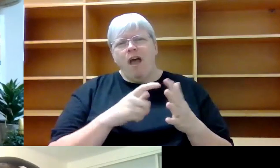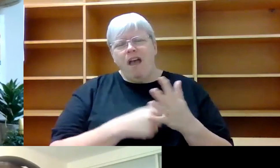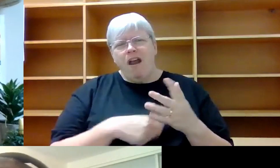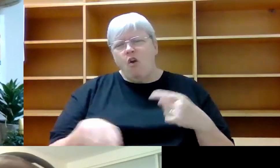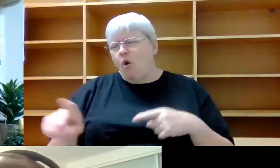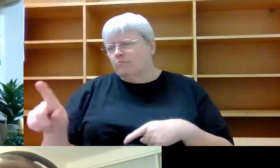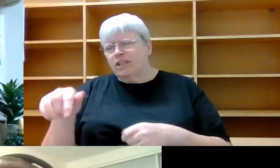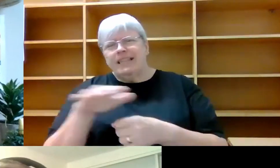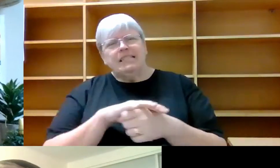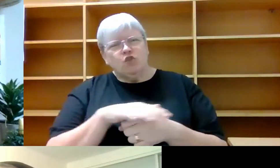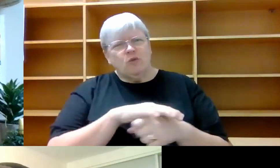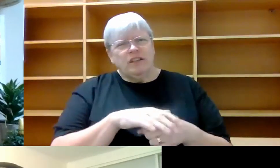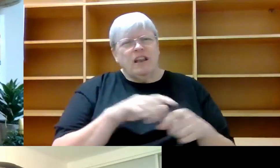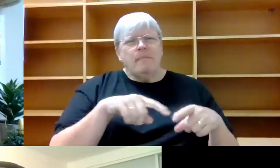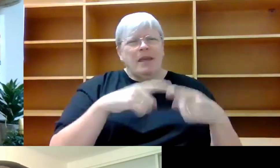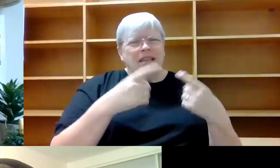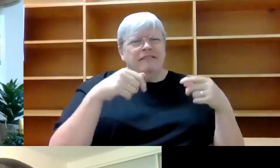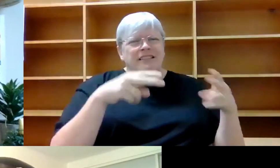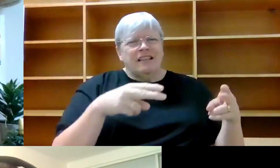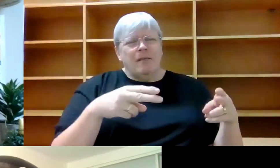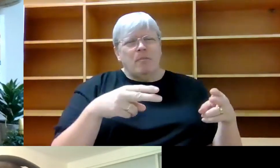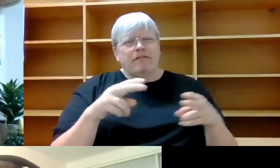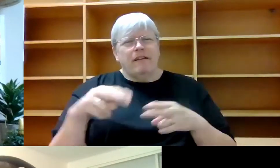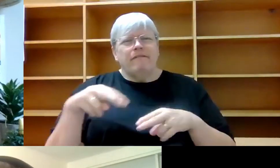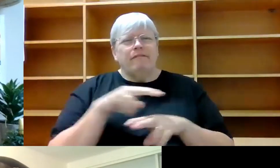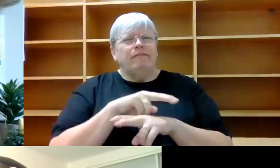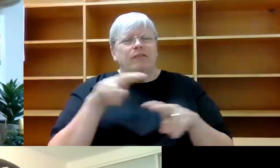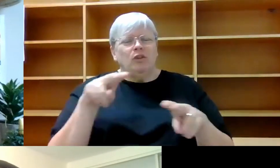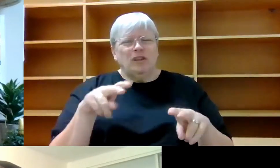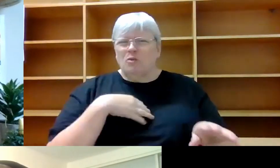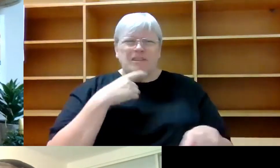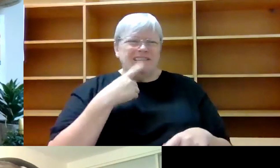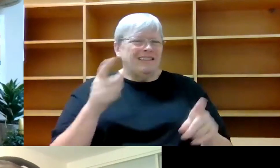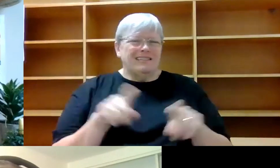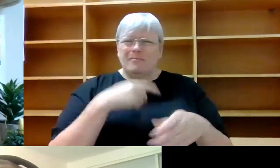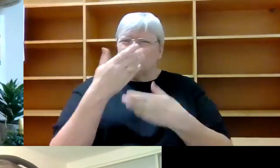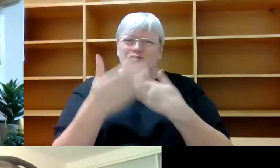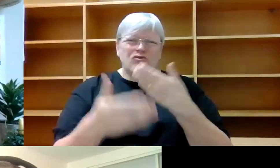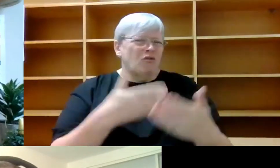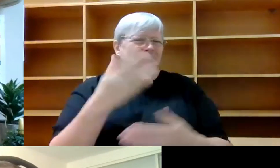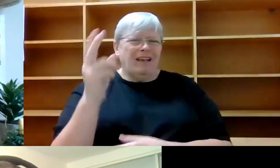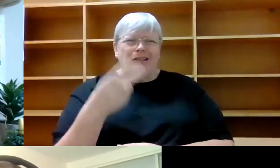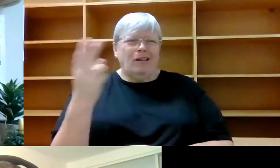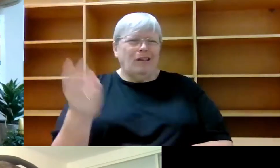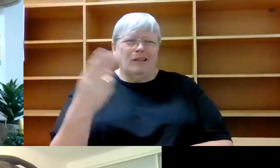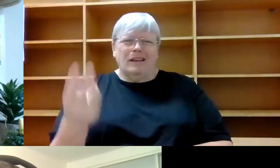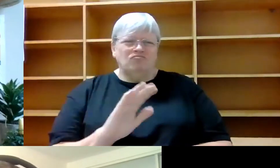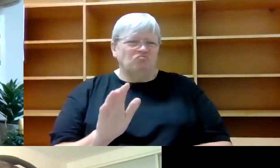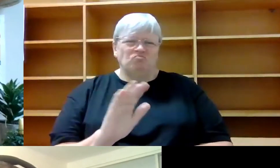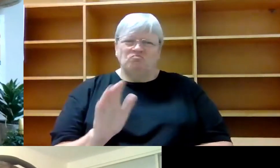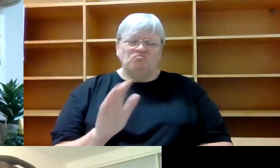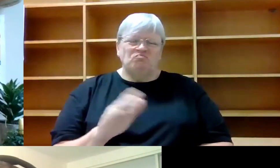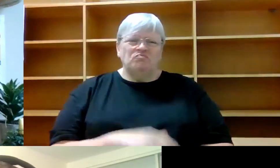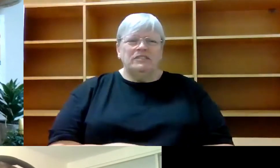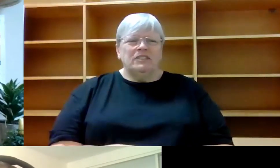a different kind of angle. You know, I don't want to keep retelling the same story so many times. Are you hoping to get some